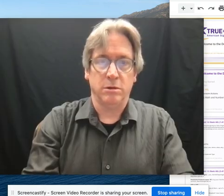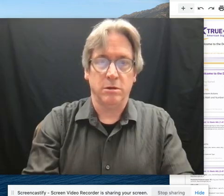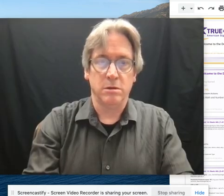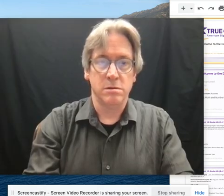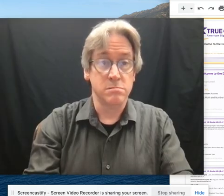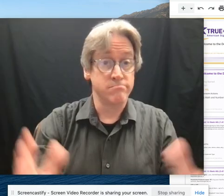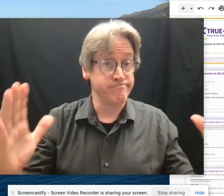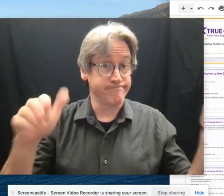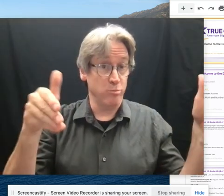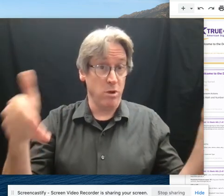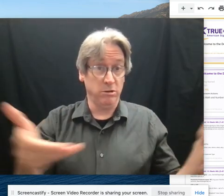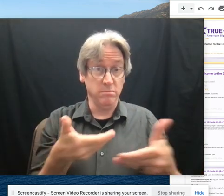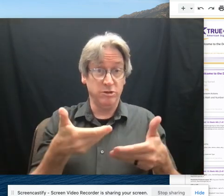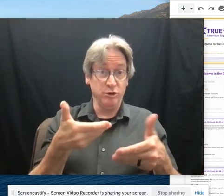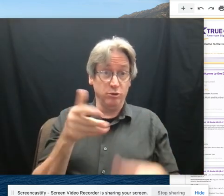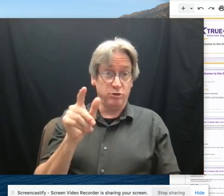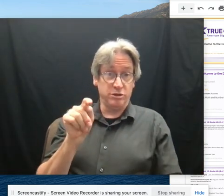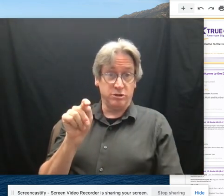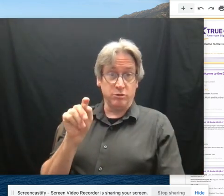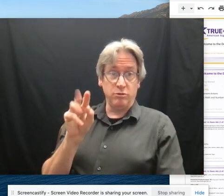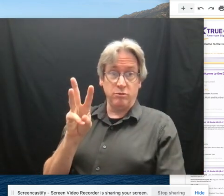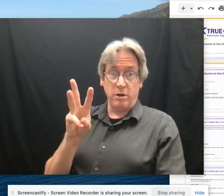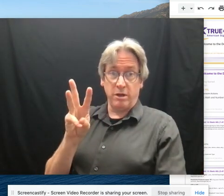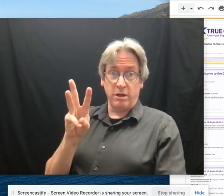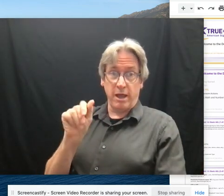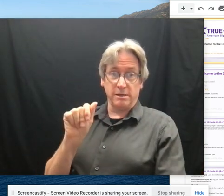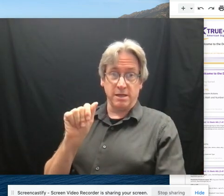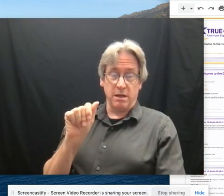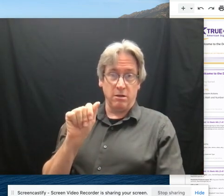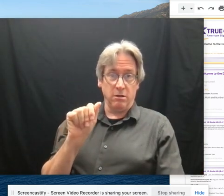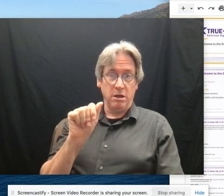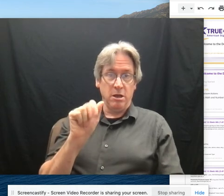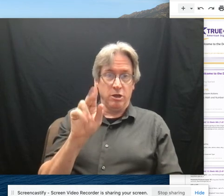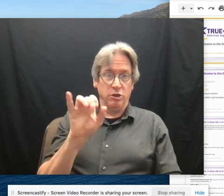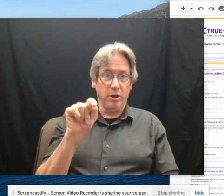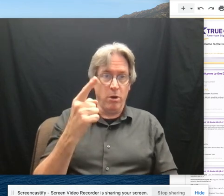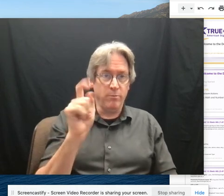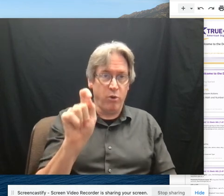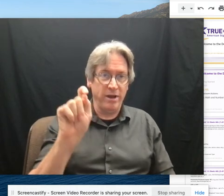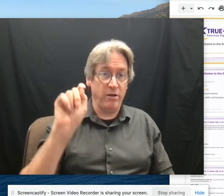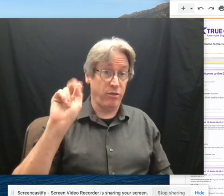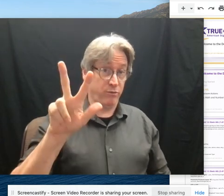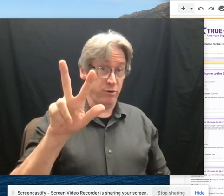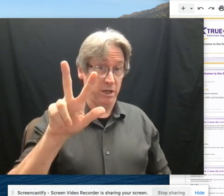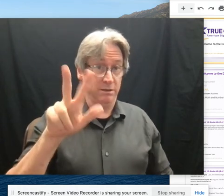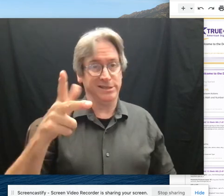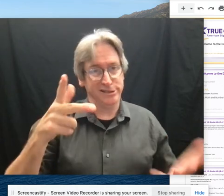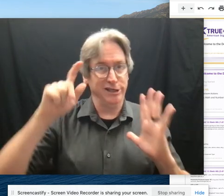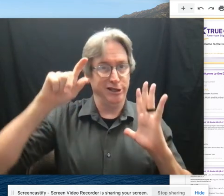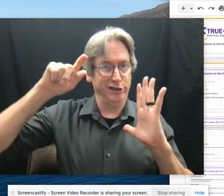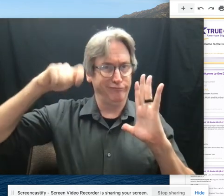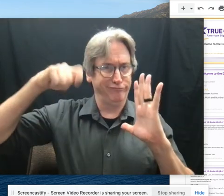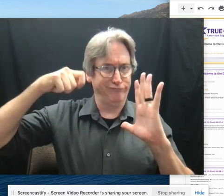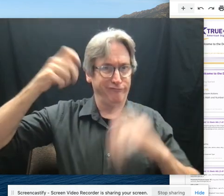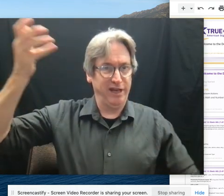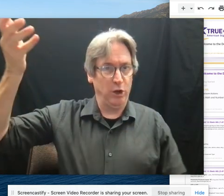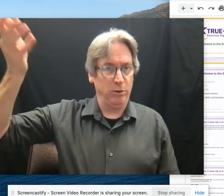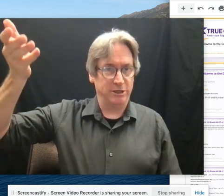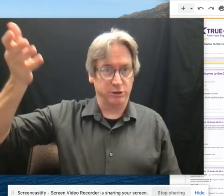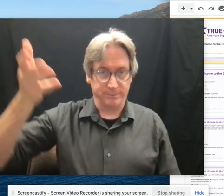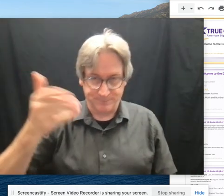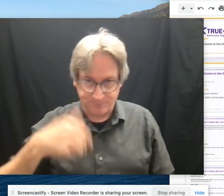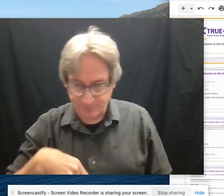So, welcome to True+Way ASL, Unit 1.3. This is the